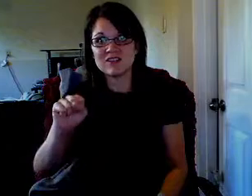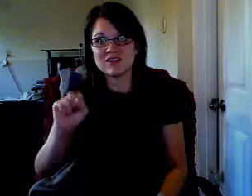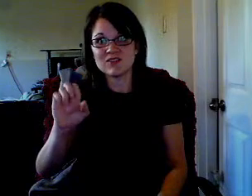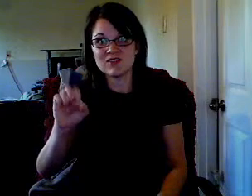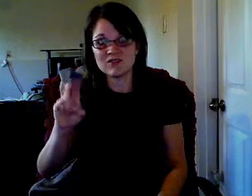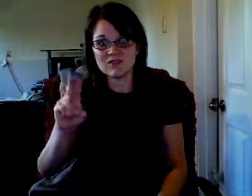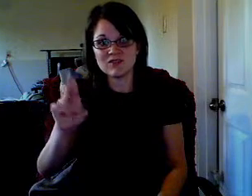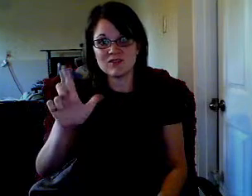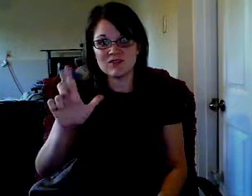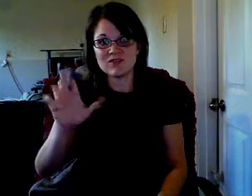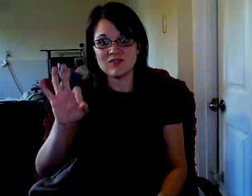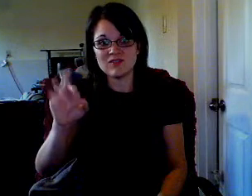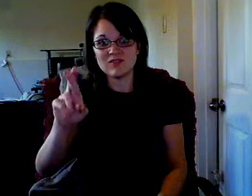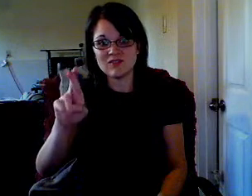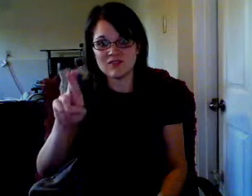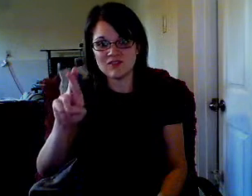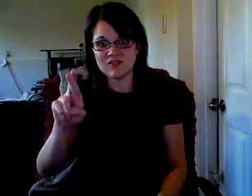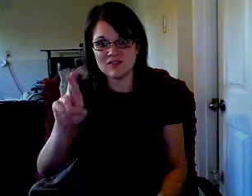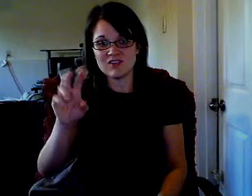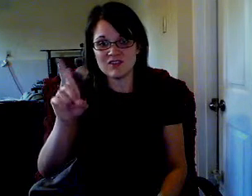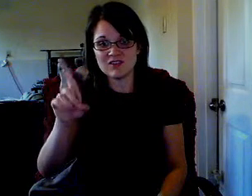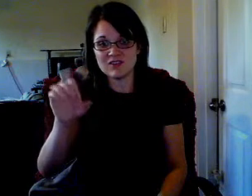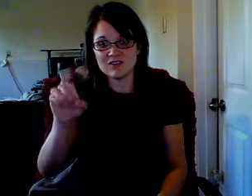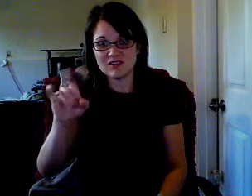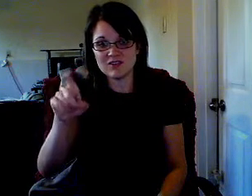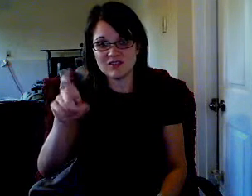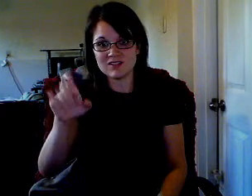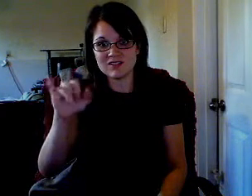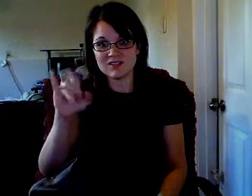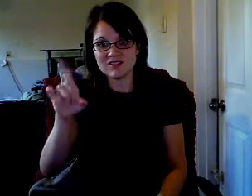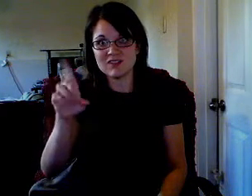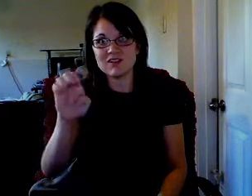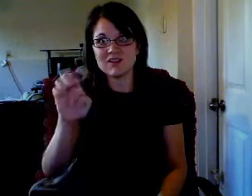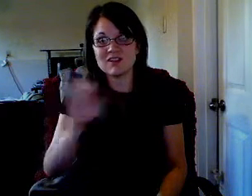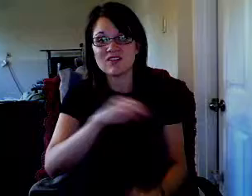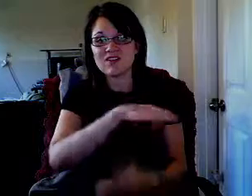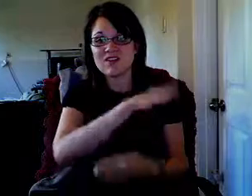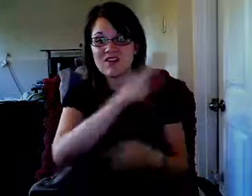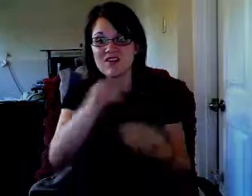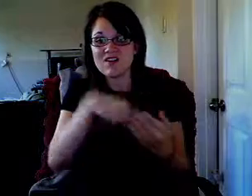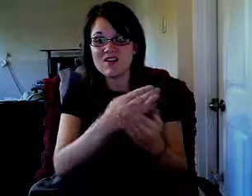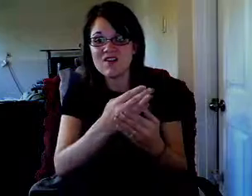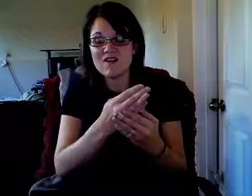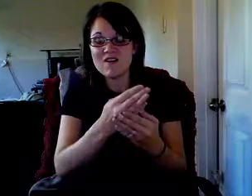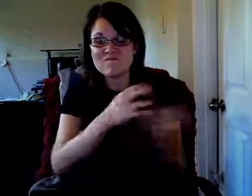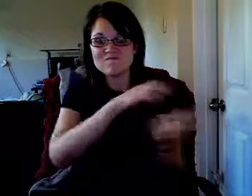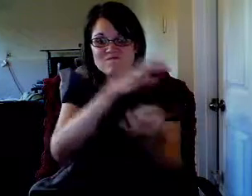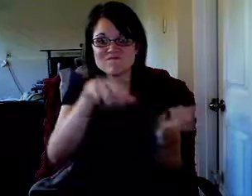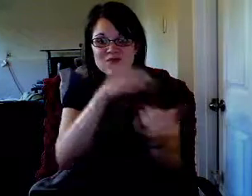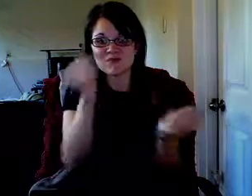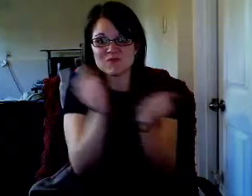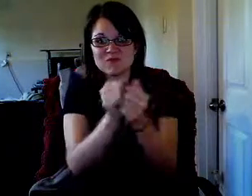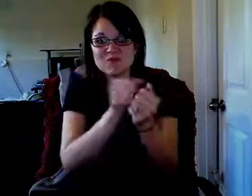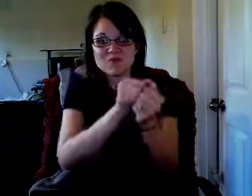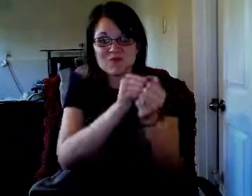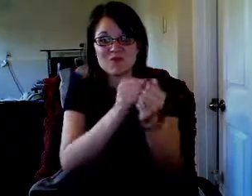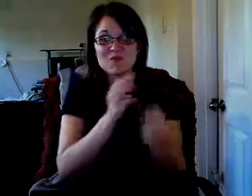falls as very weak acid, which is why it is known as quote-unquote acid rain. So the next question is,